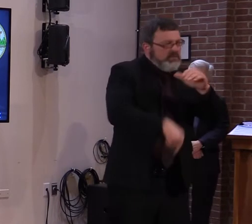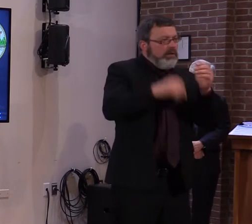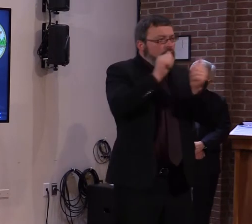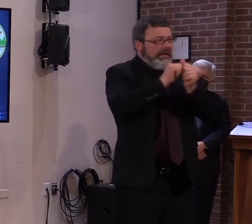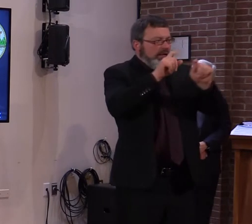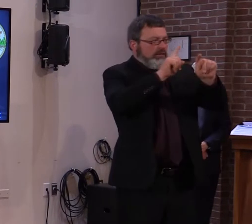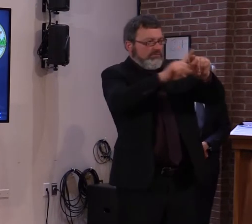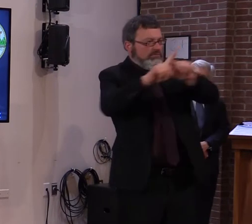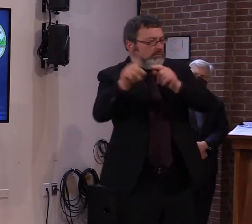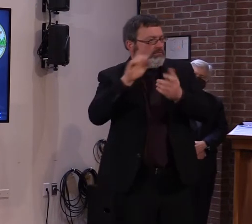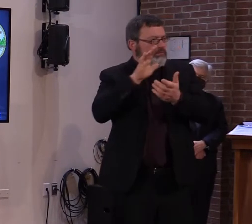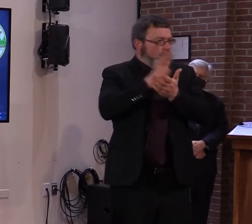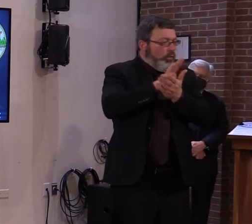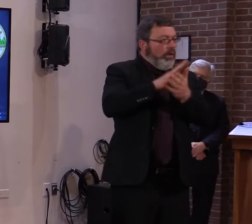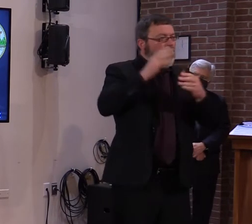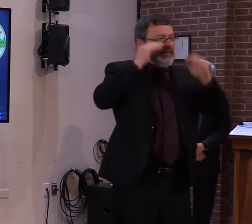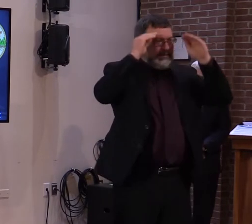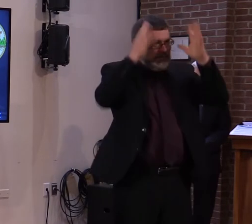gone very smoothly.